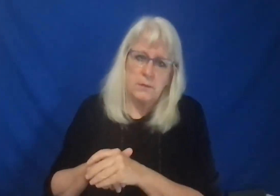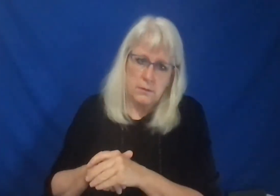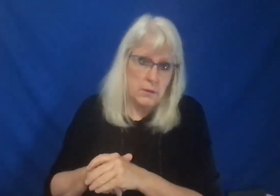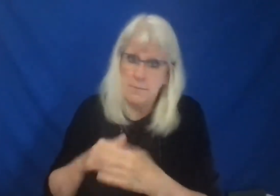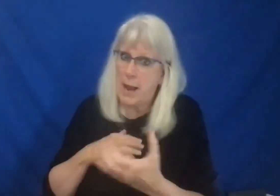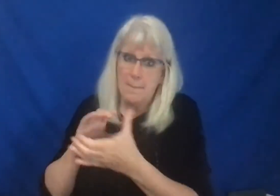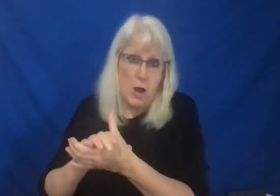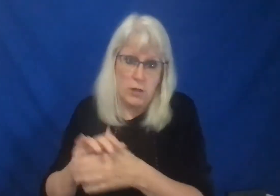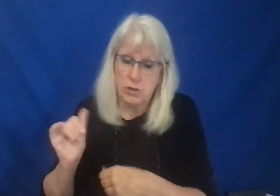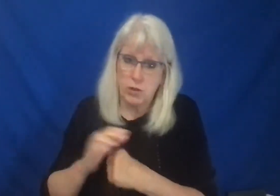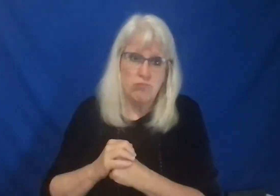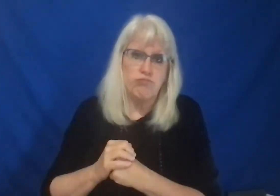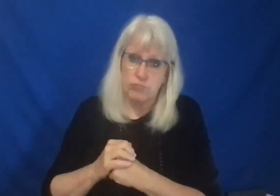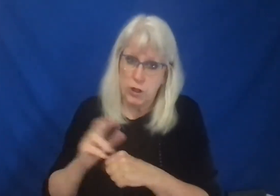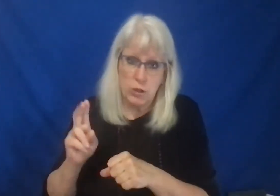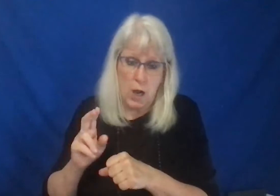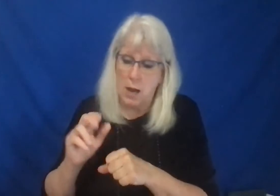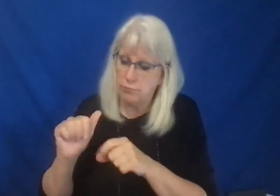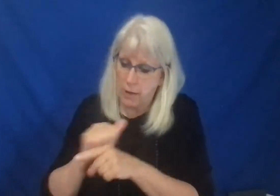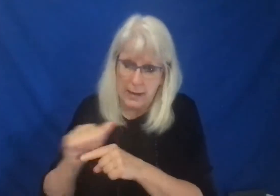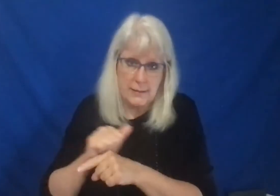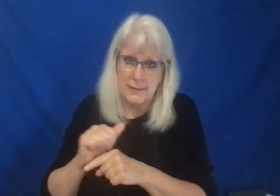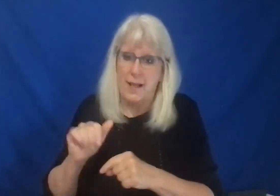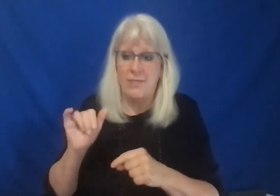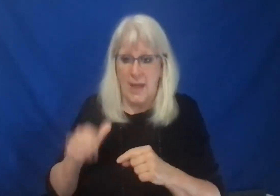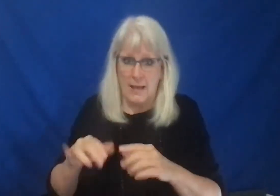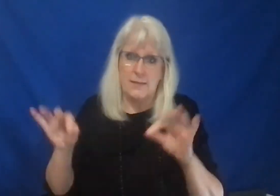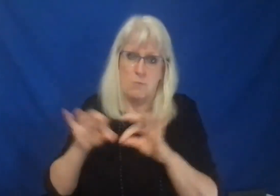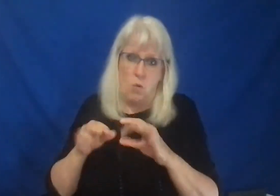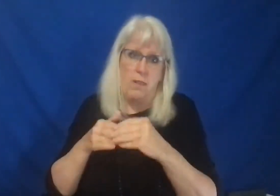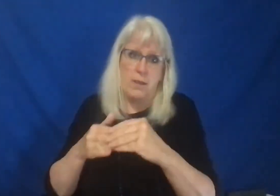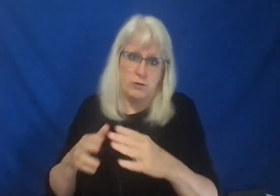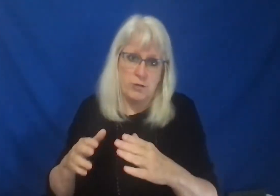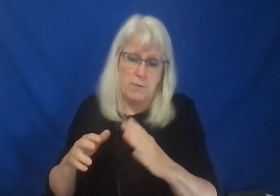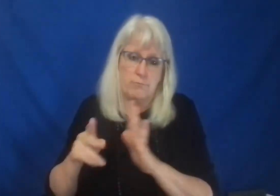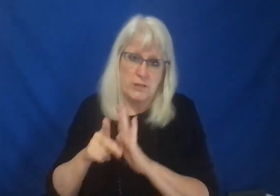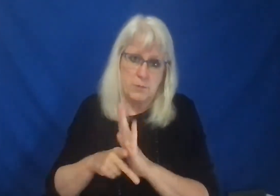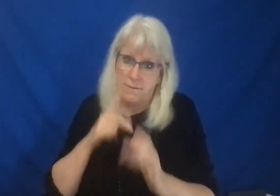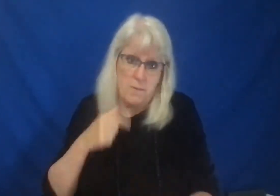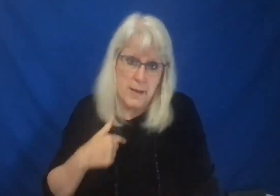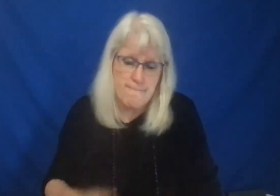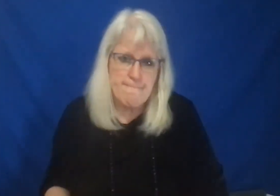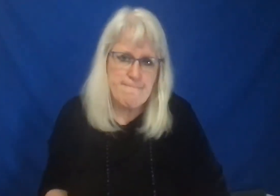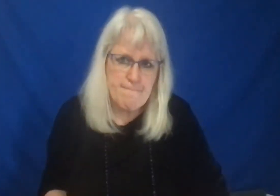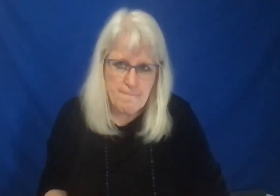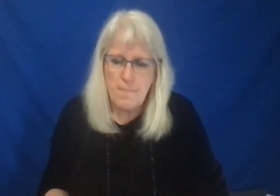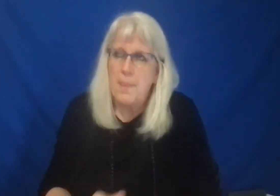And that's a very important tenet of leadership to me. And then I wanted to tell you about